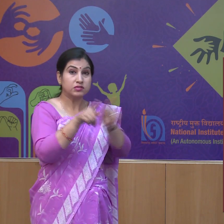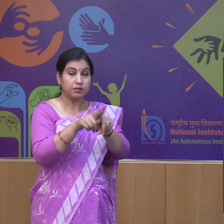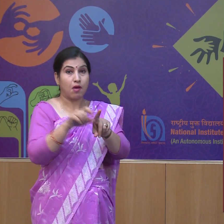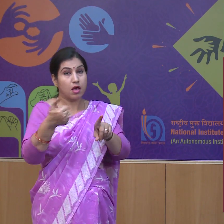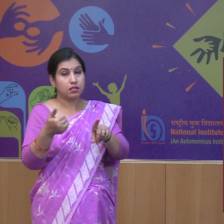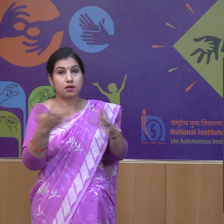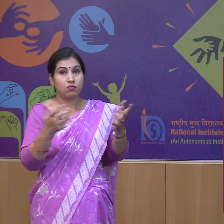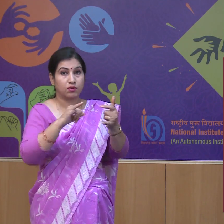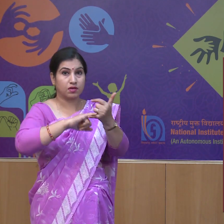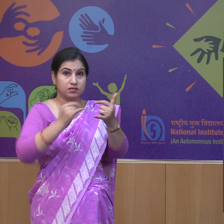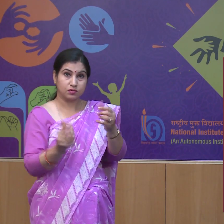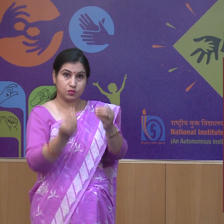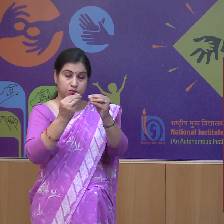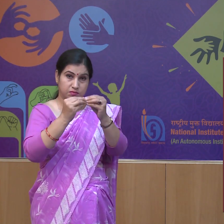Subsidiary Alliances.